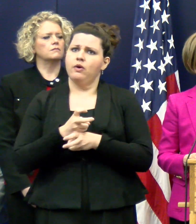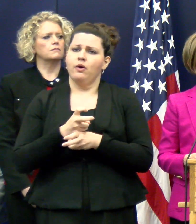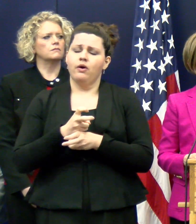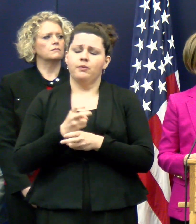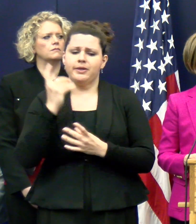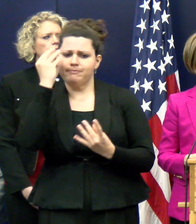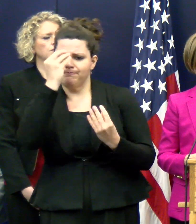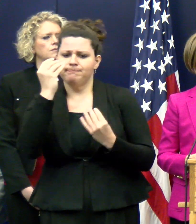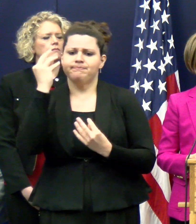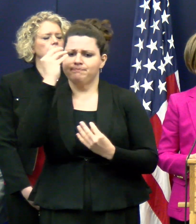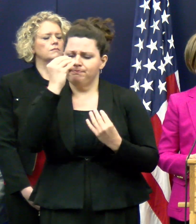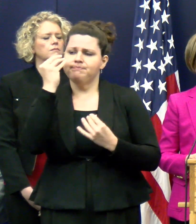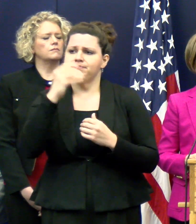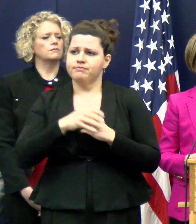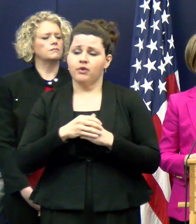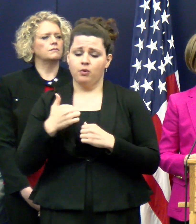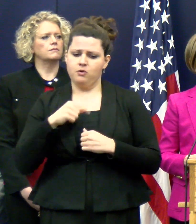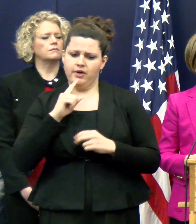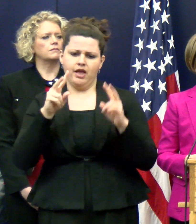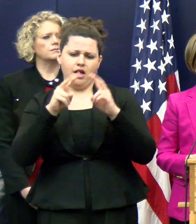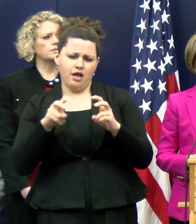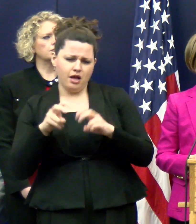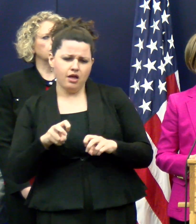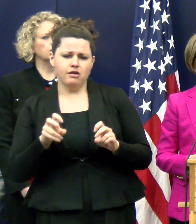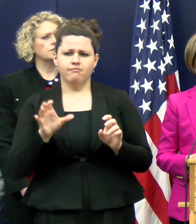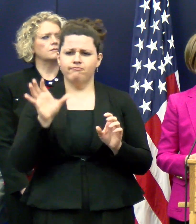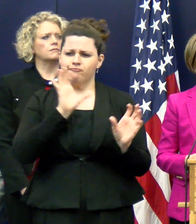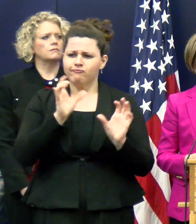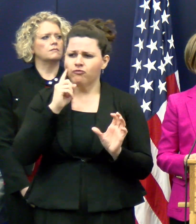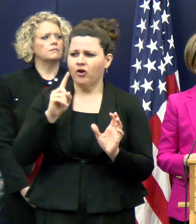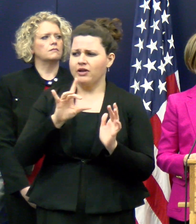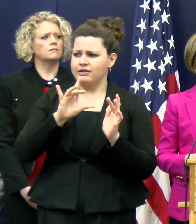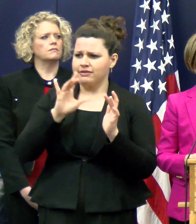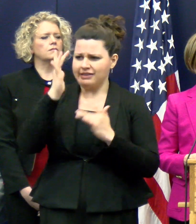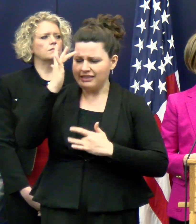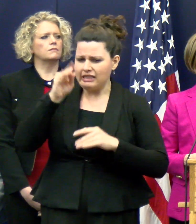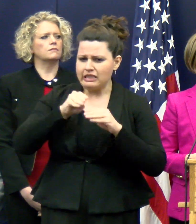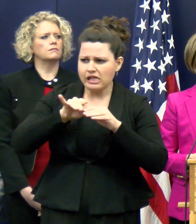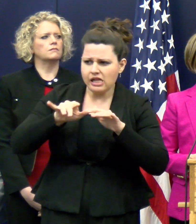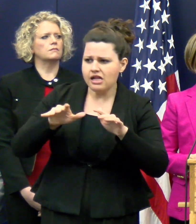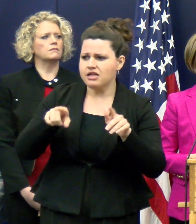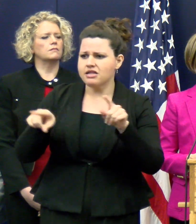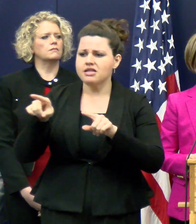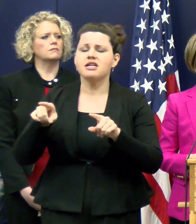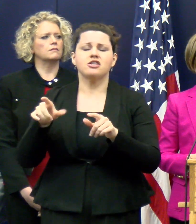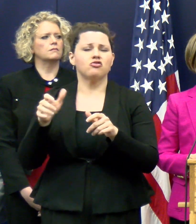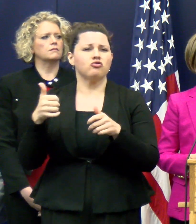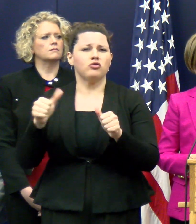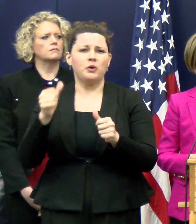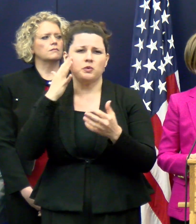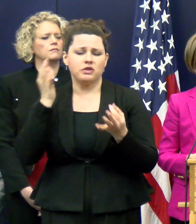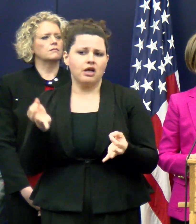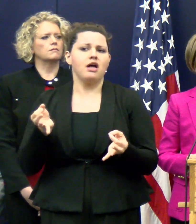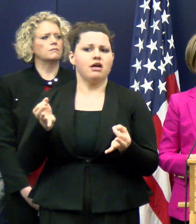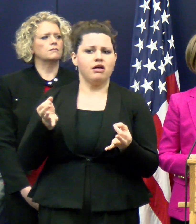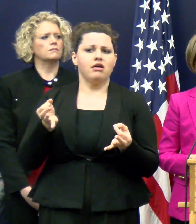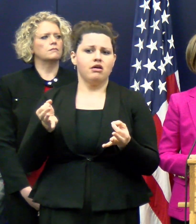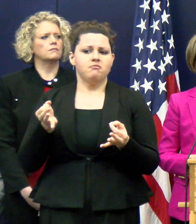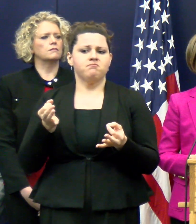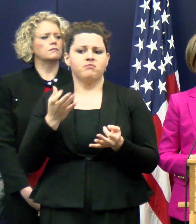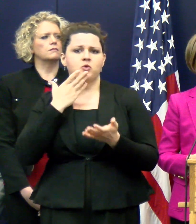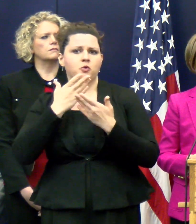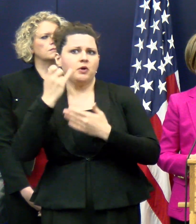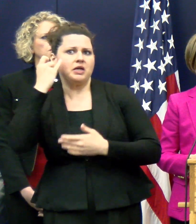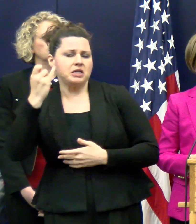so we do look, very closely for disease activity in the community as a way to help us make a thoughtful and